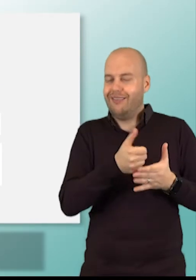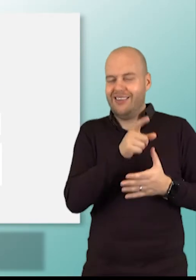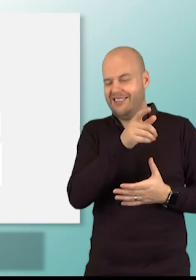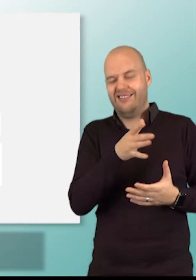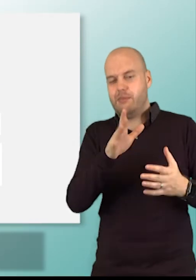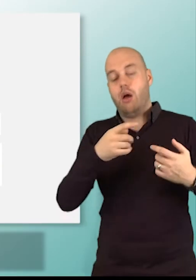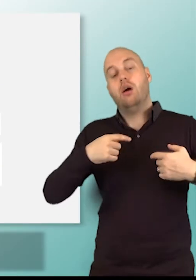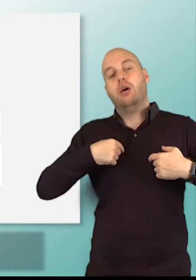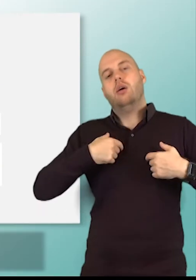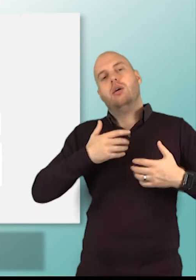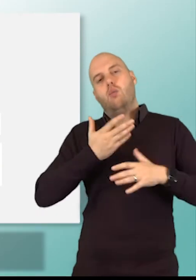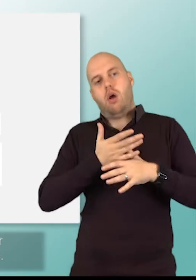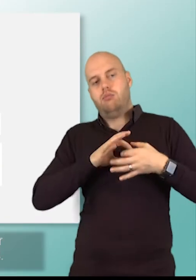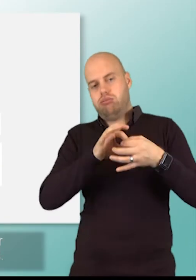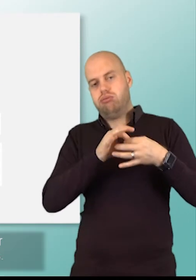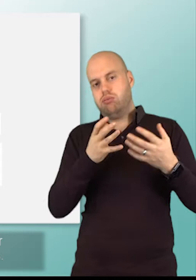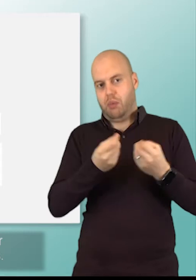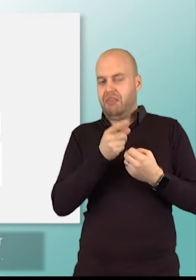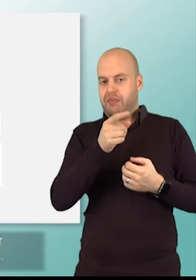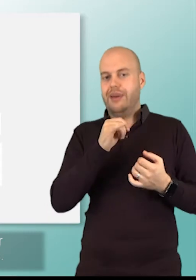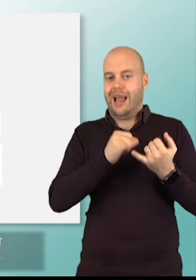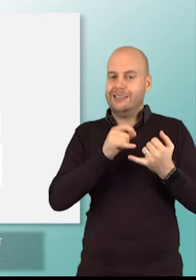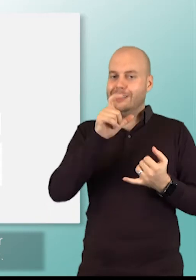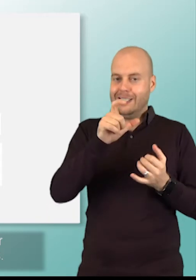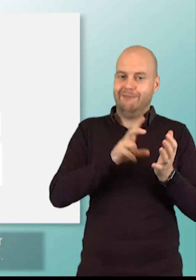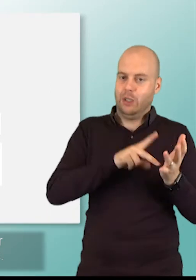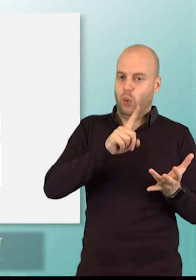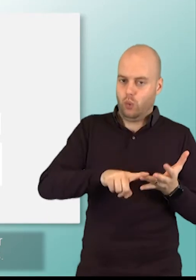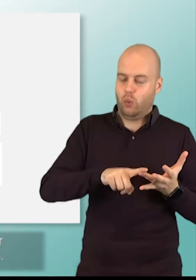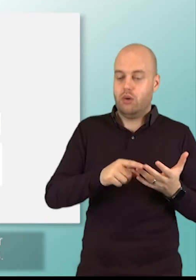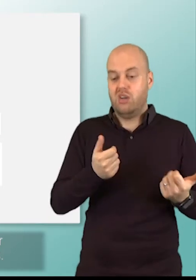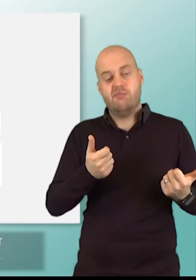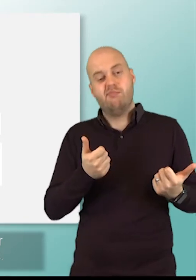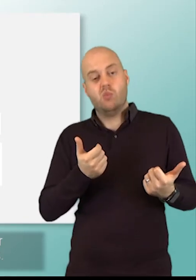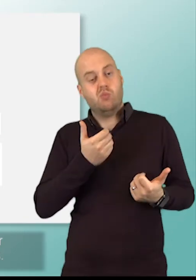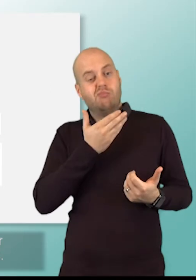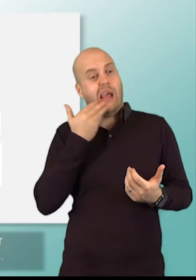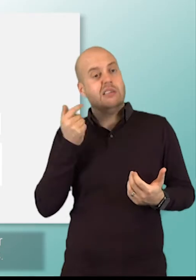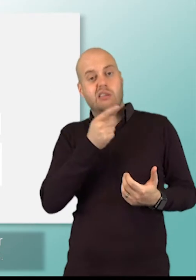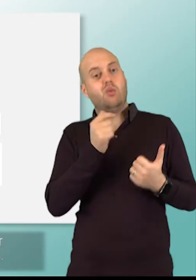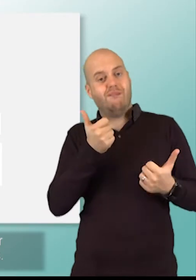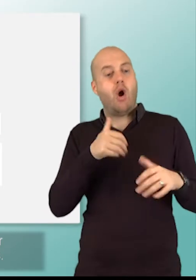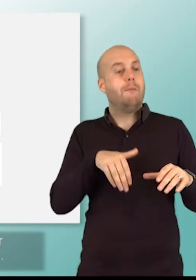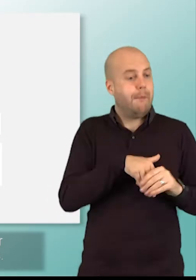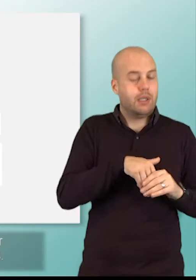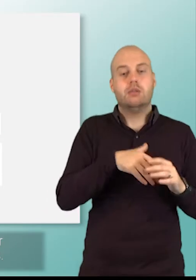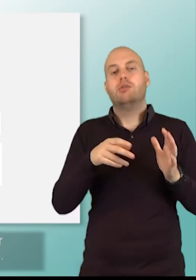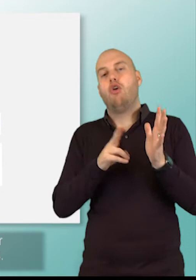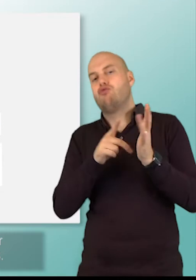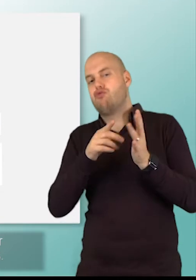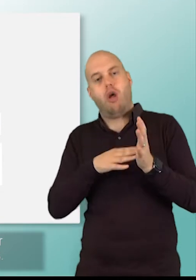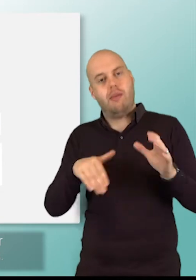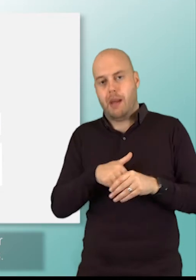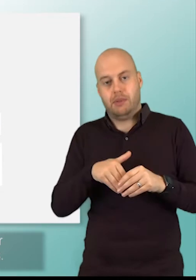with SCVO, and they're there with a lot of advice for members and for non-members. A lot of useful